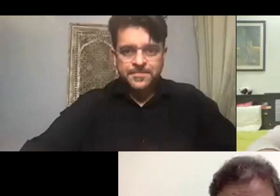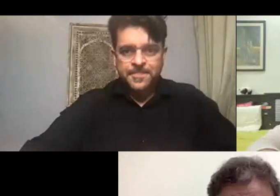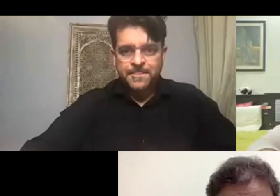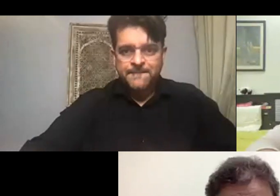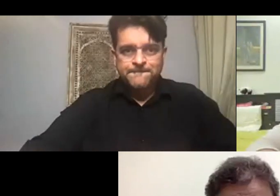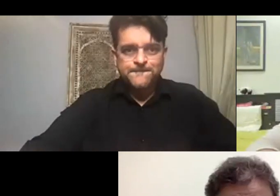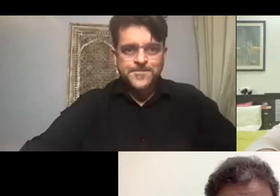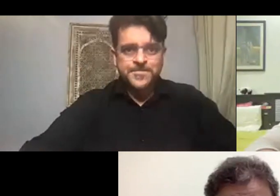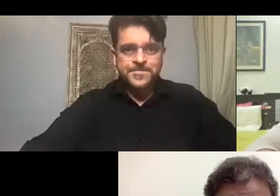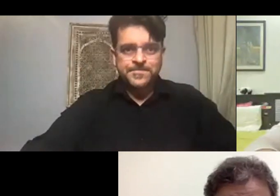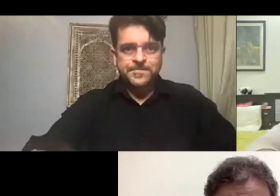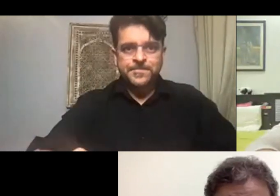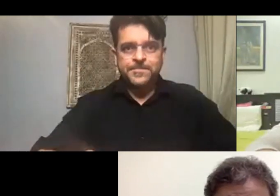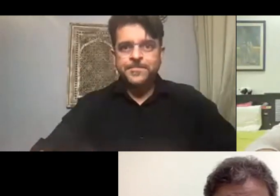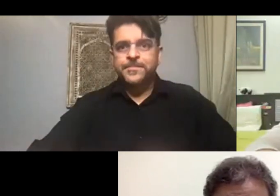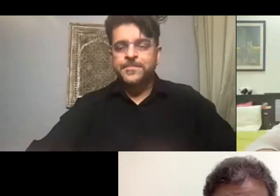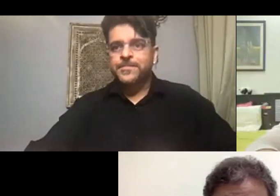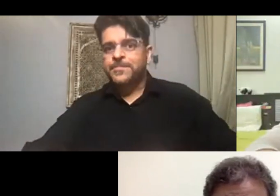please?